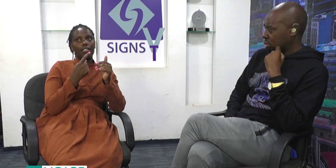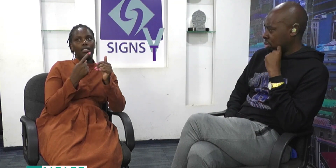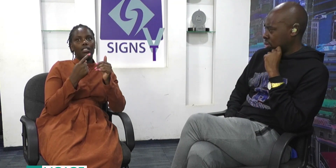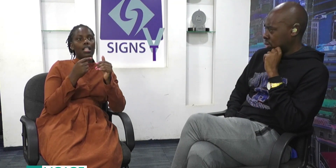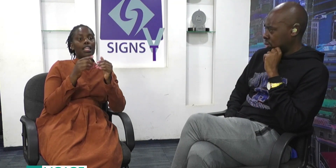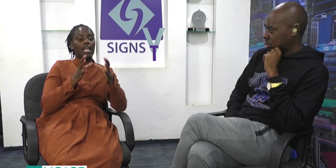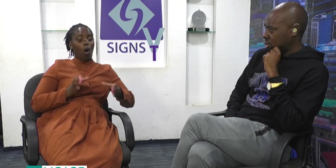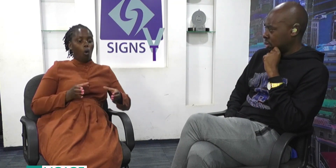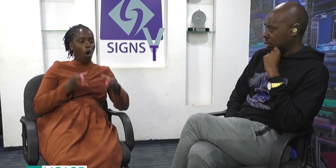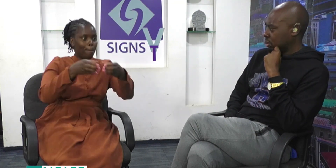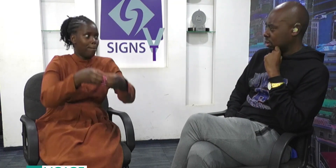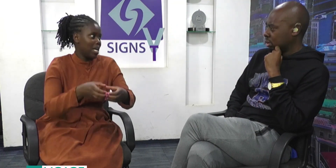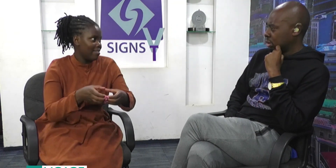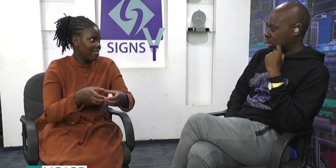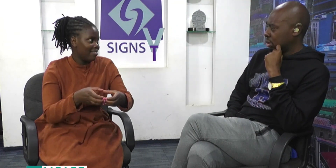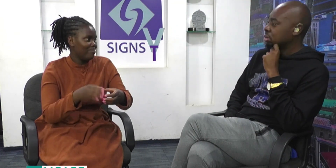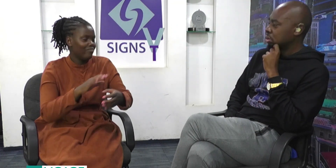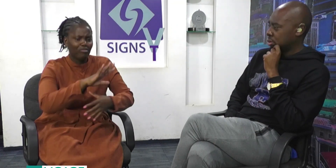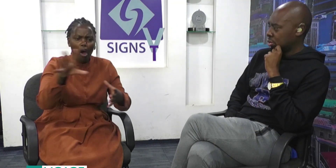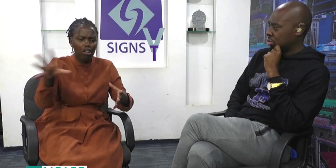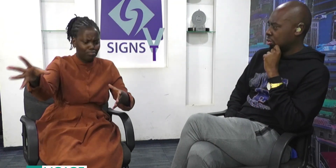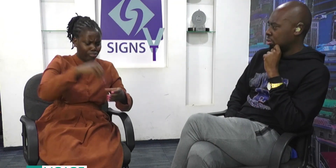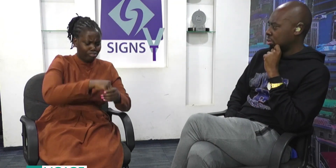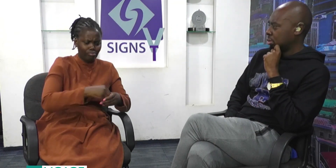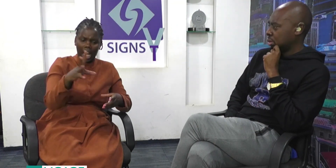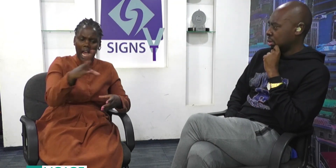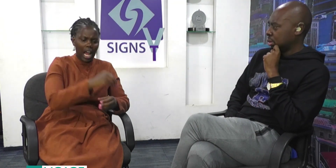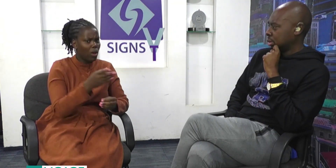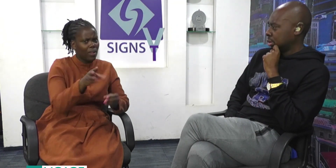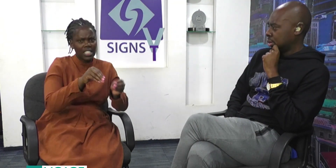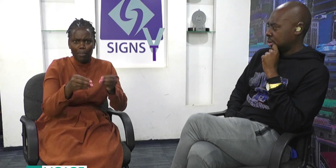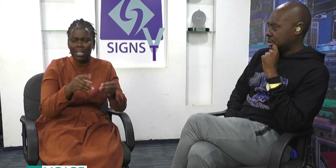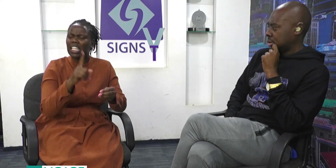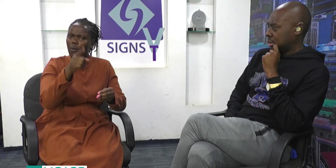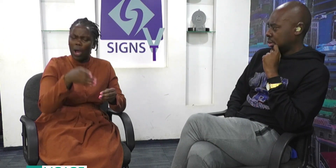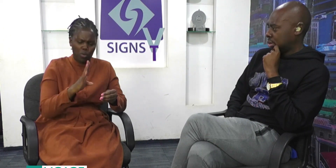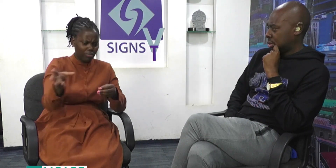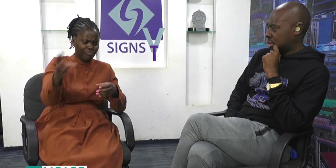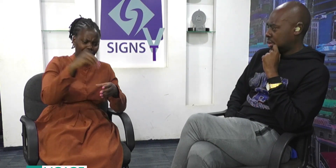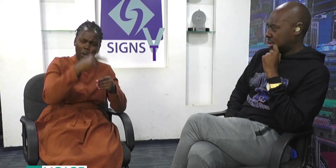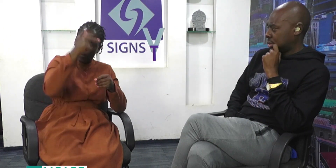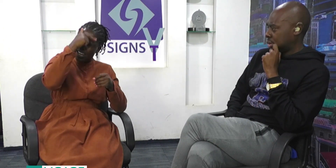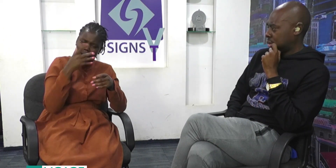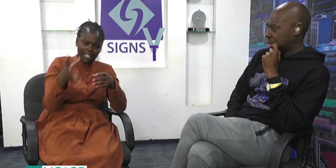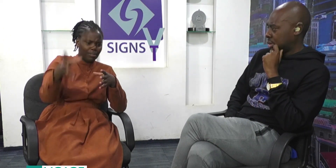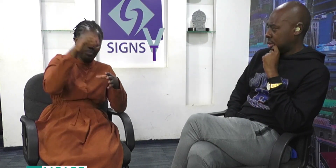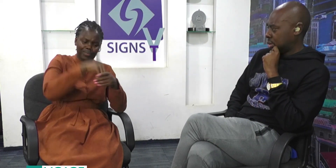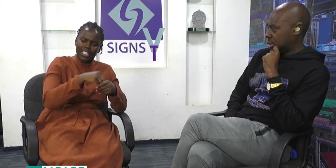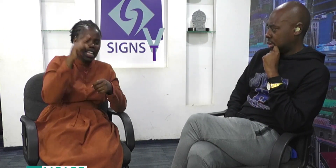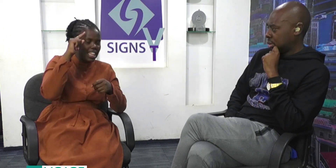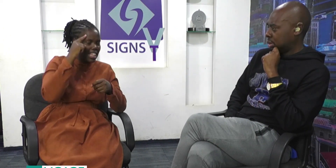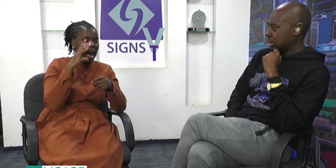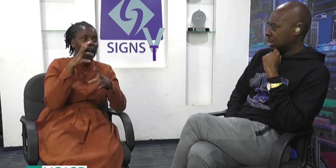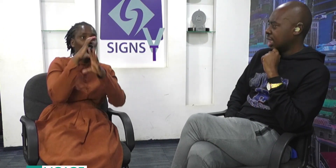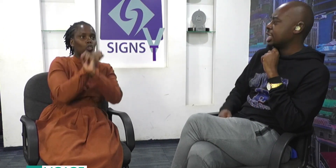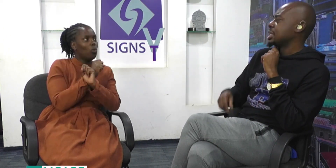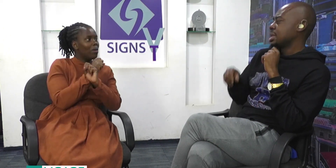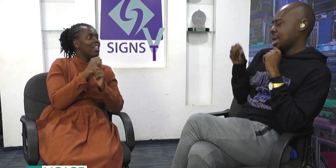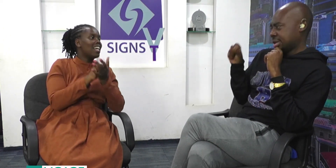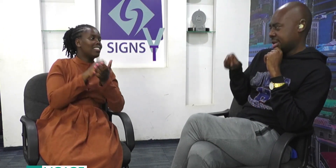the problem is only that we have not been having specifications of blind, deaf, all put